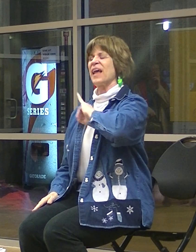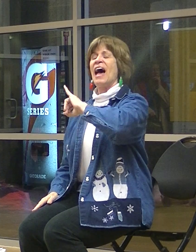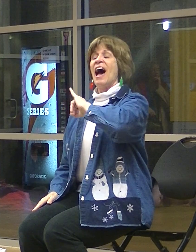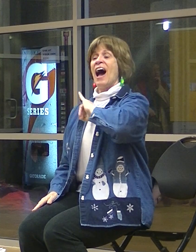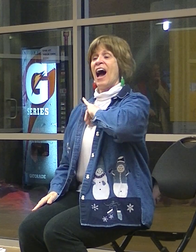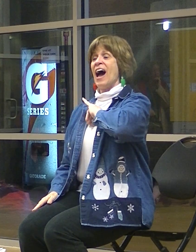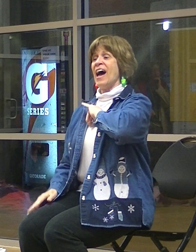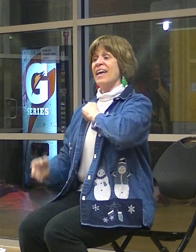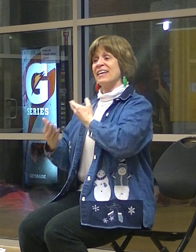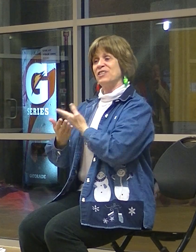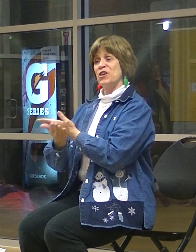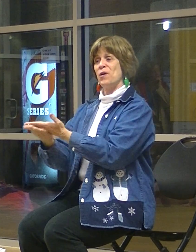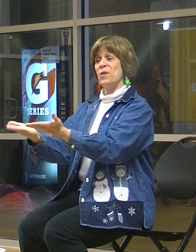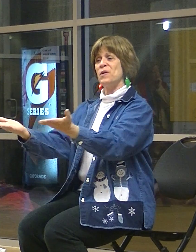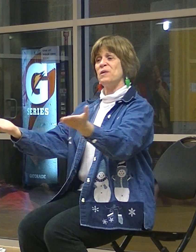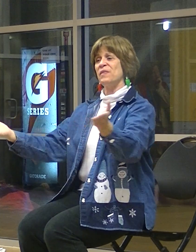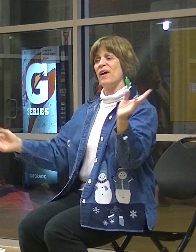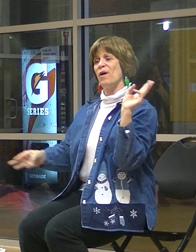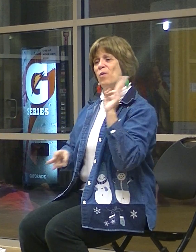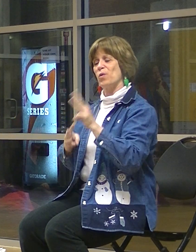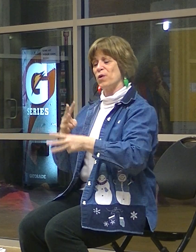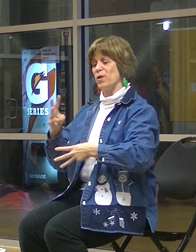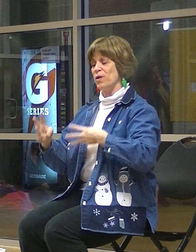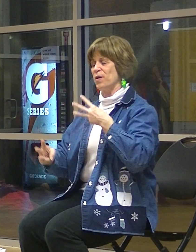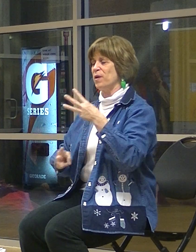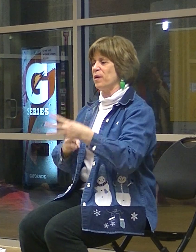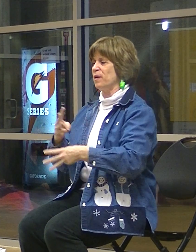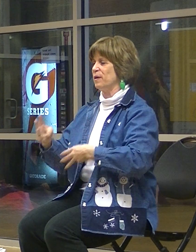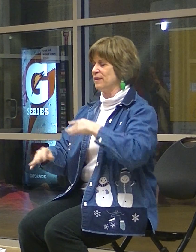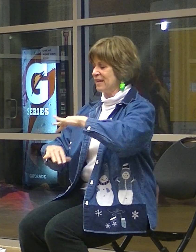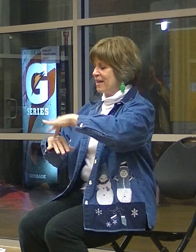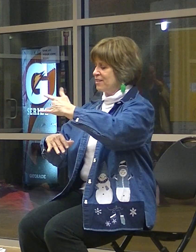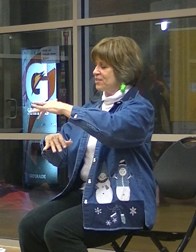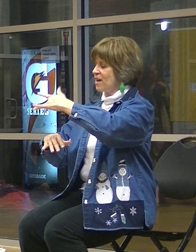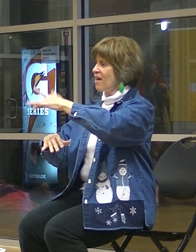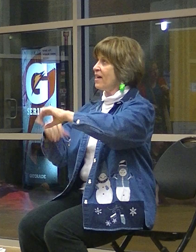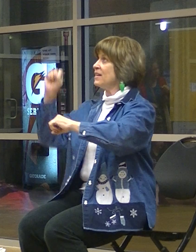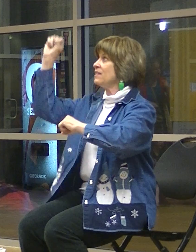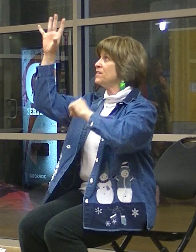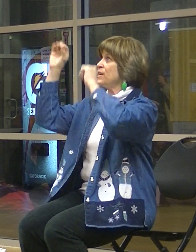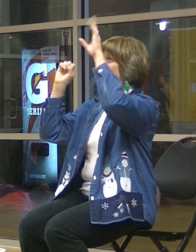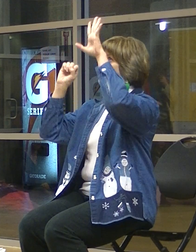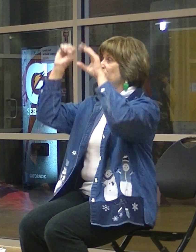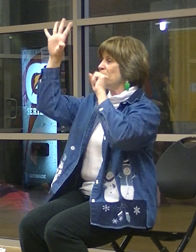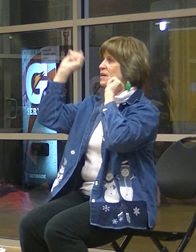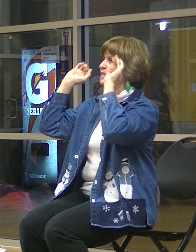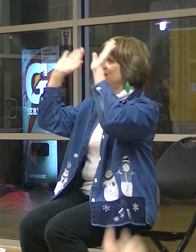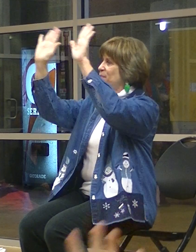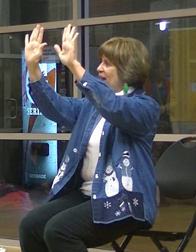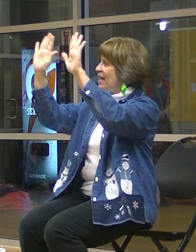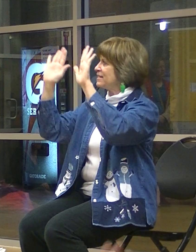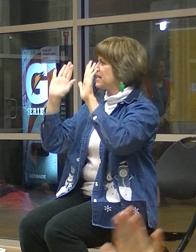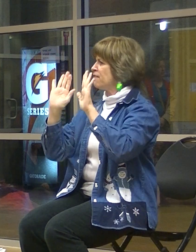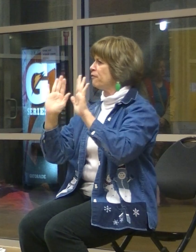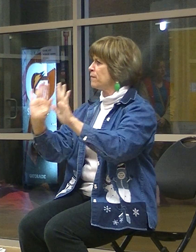I can show you the world, shining, shimmering, splendid.